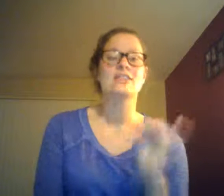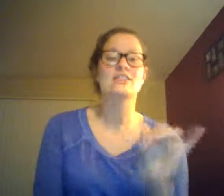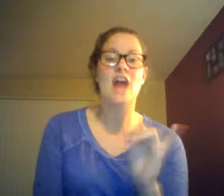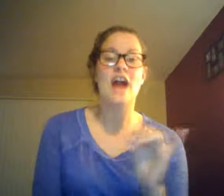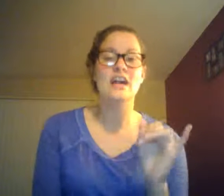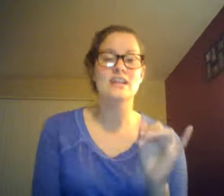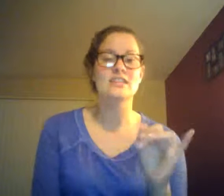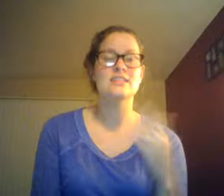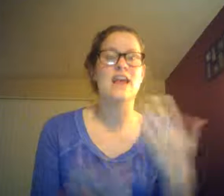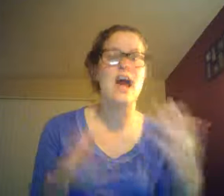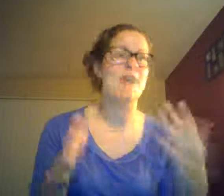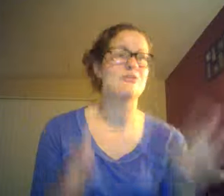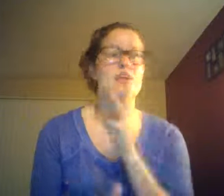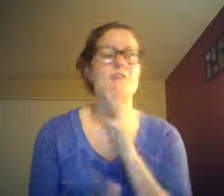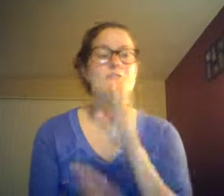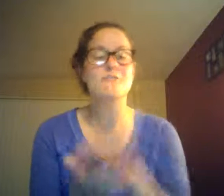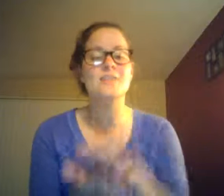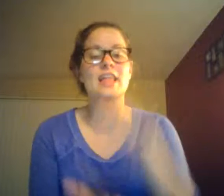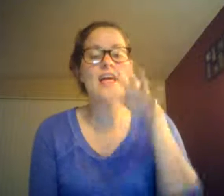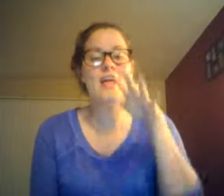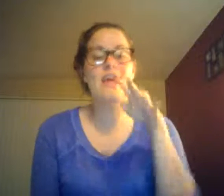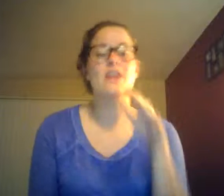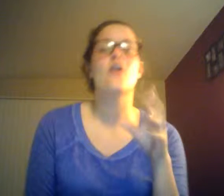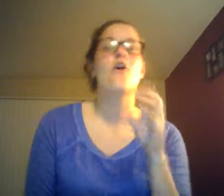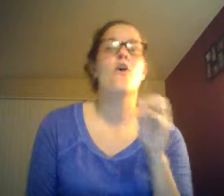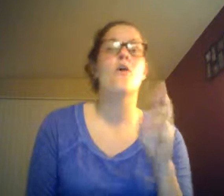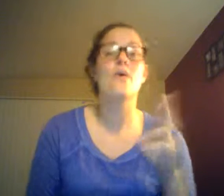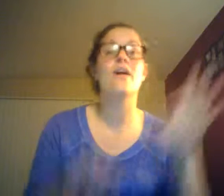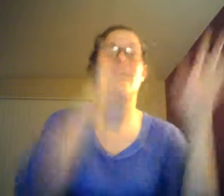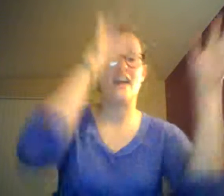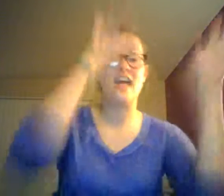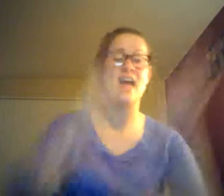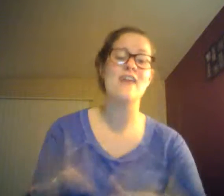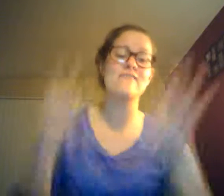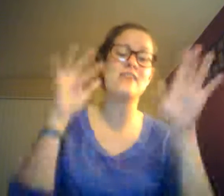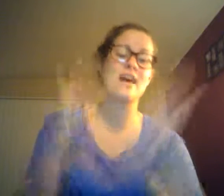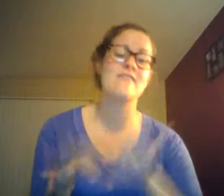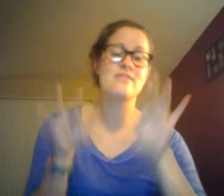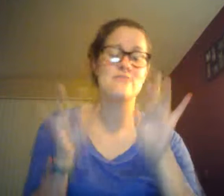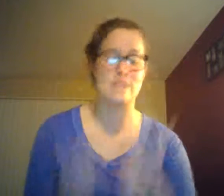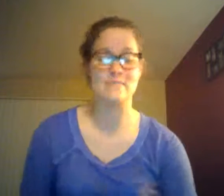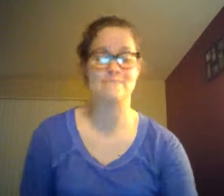such as after a flood or a heavy rain.